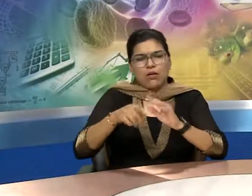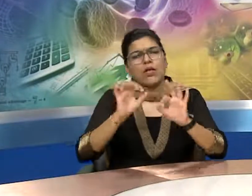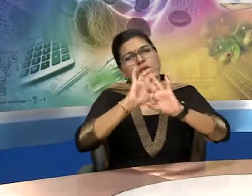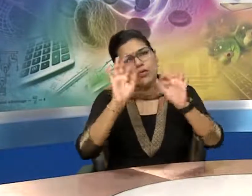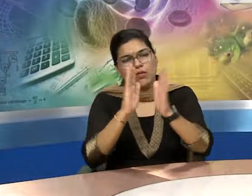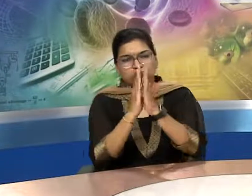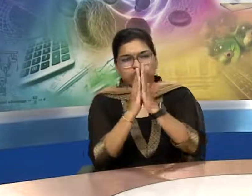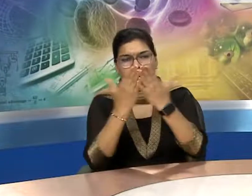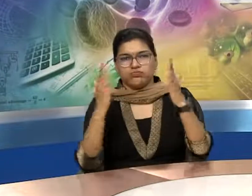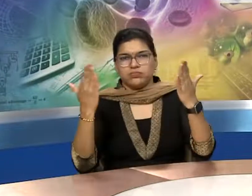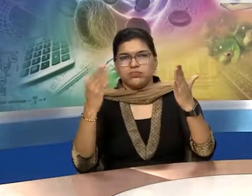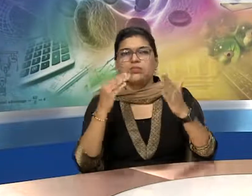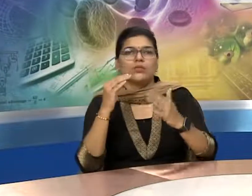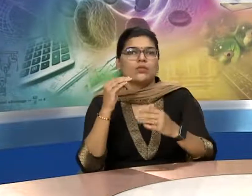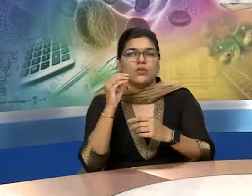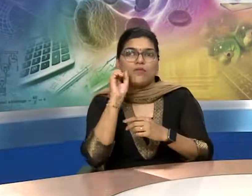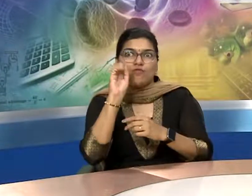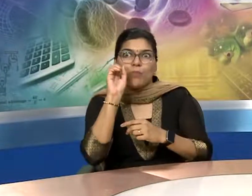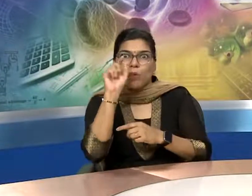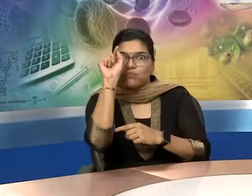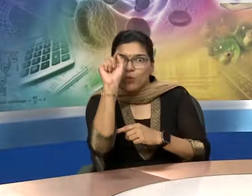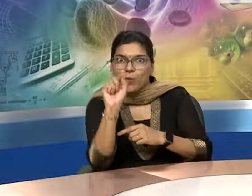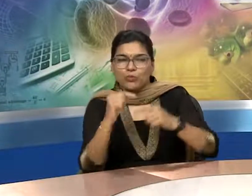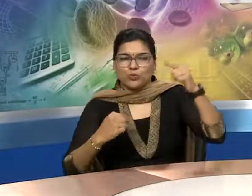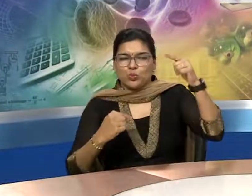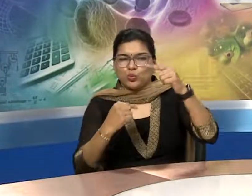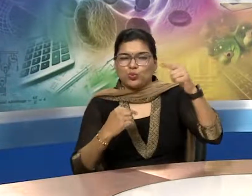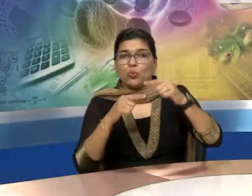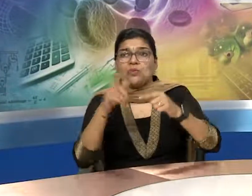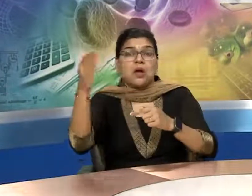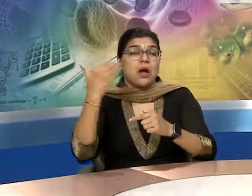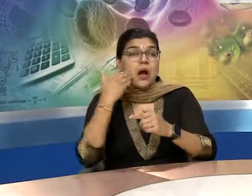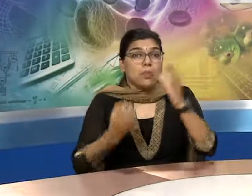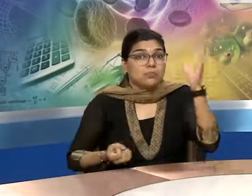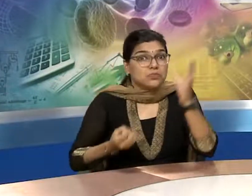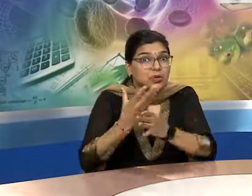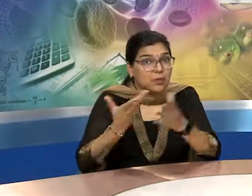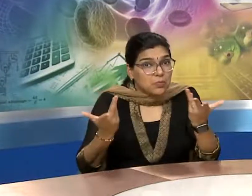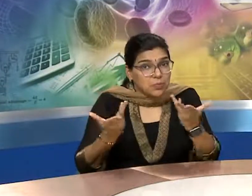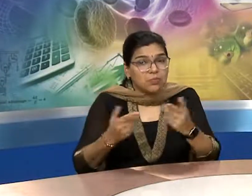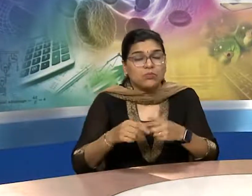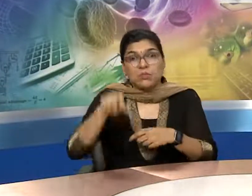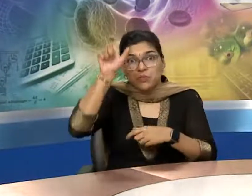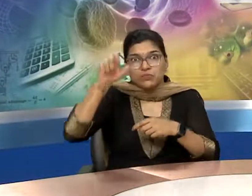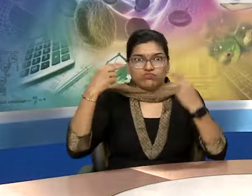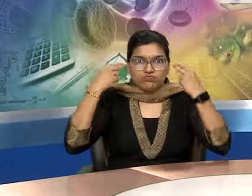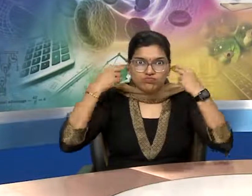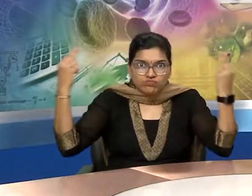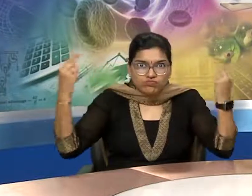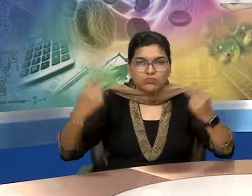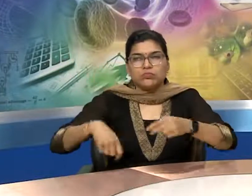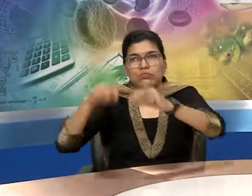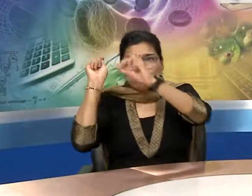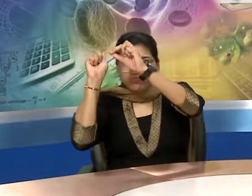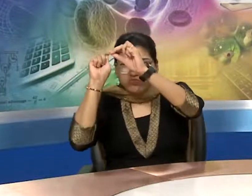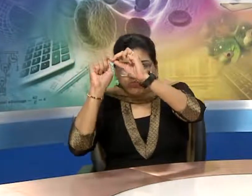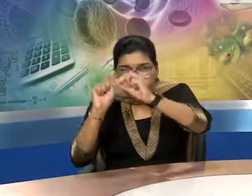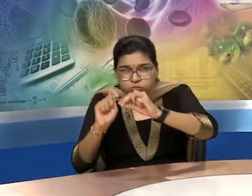restaurants. So all those papers which have short, brief information, we call